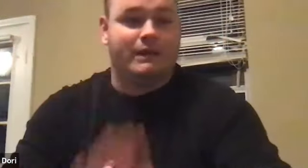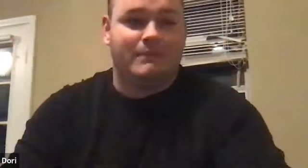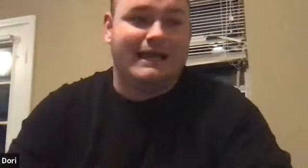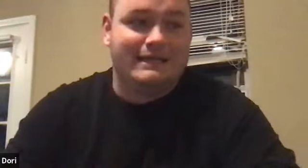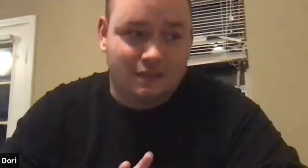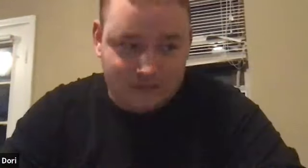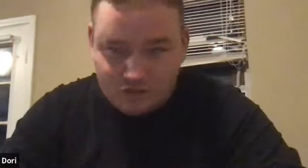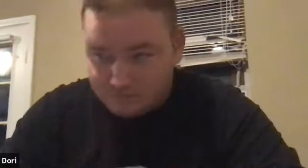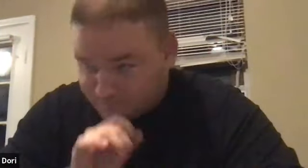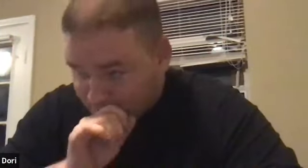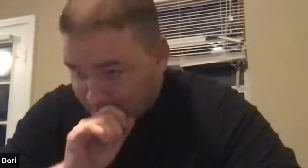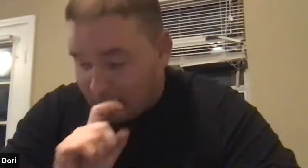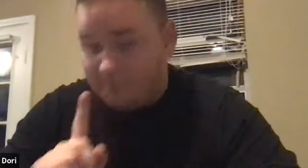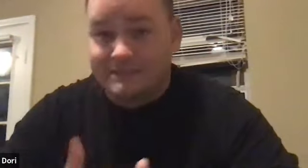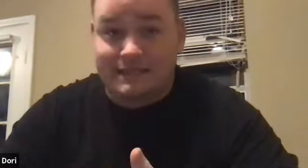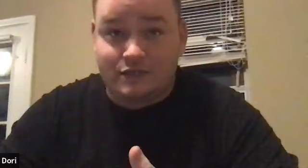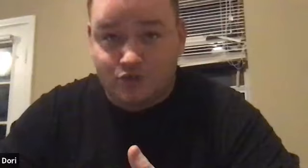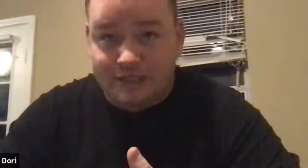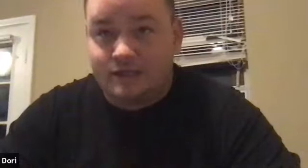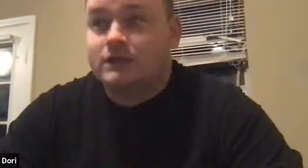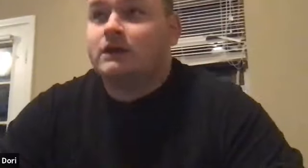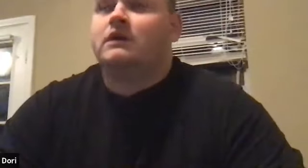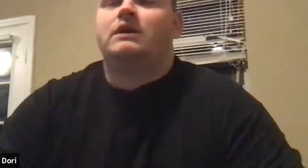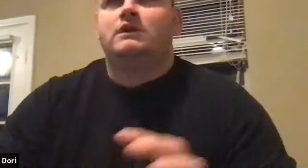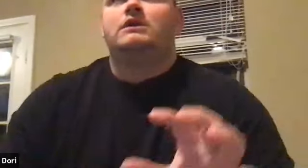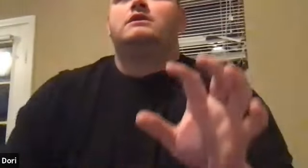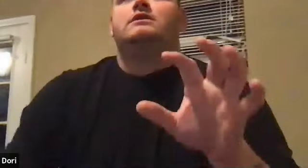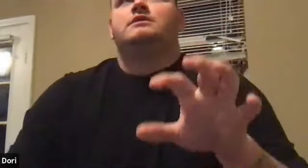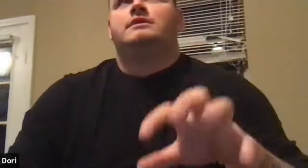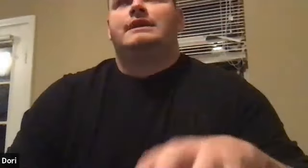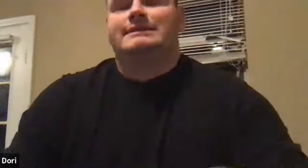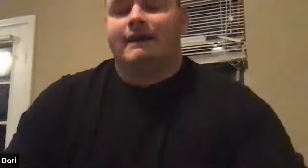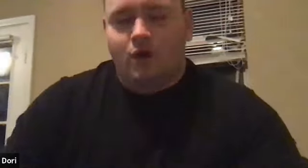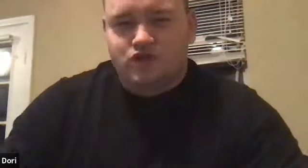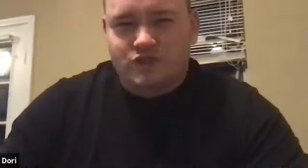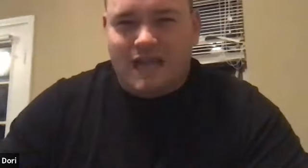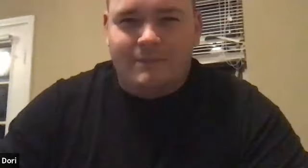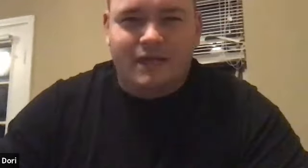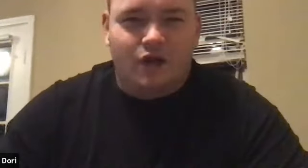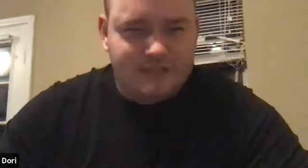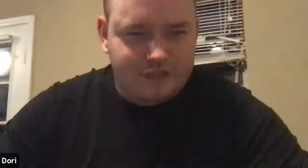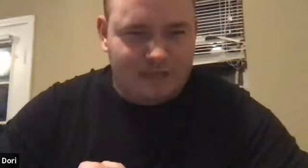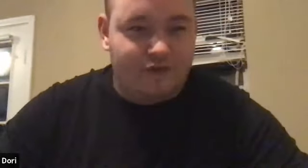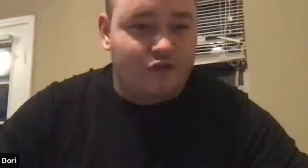and my ASL teacher, Miss Eugenia, in deaf culture, it's common to call your teacher by your first